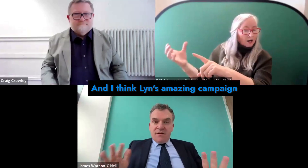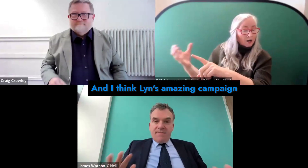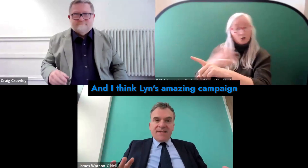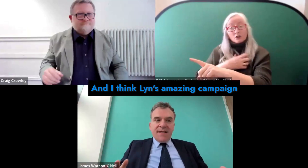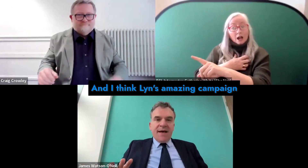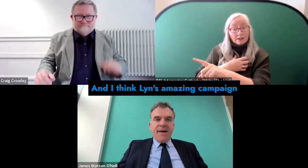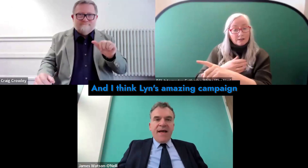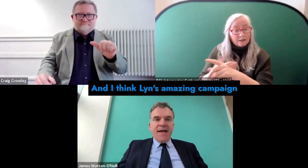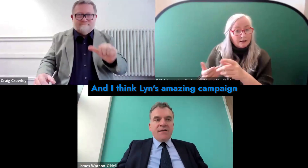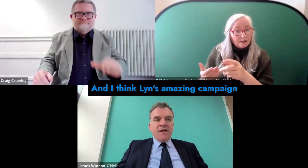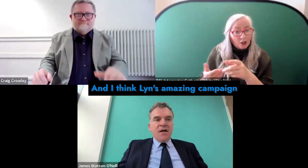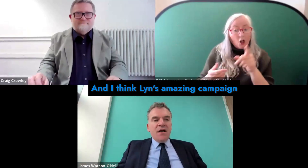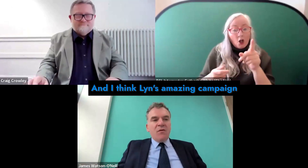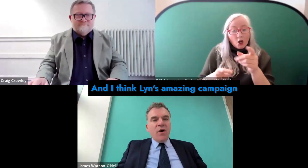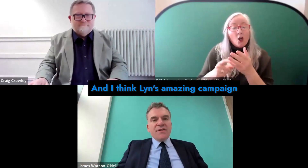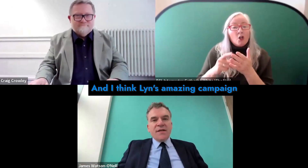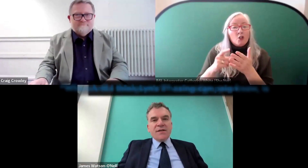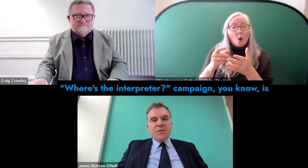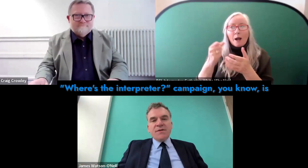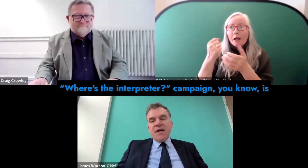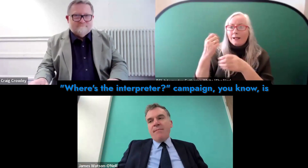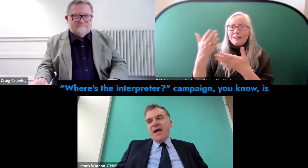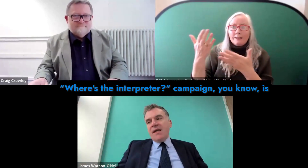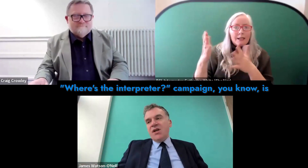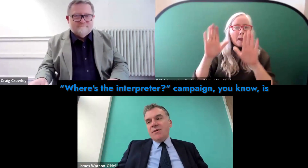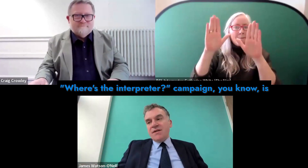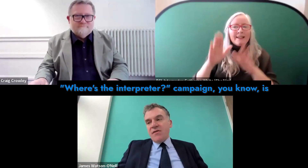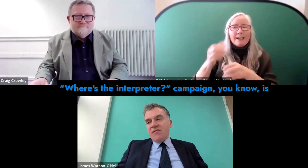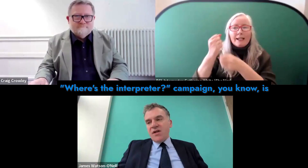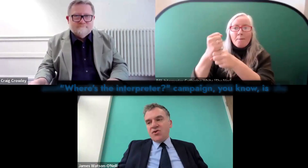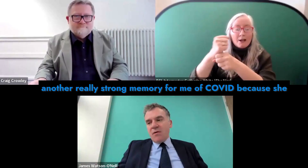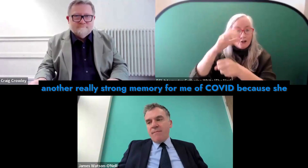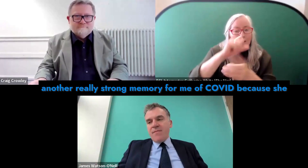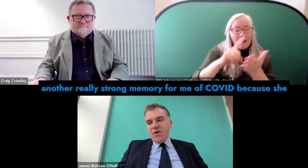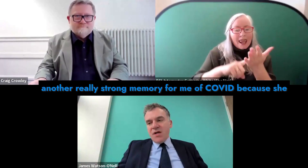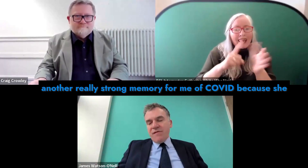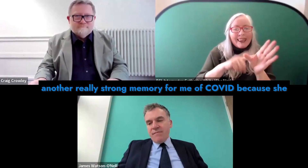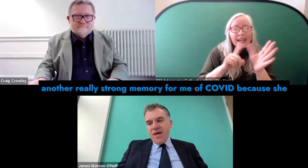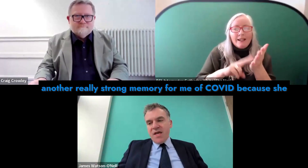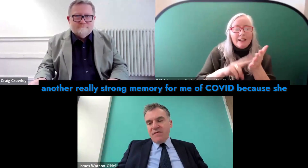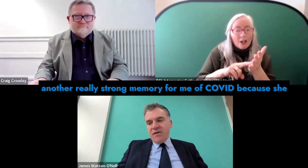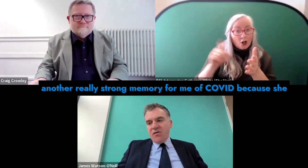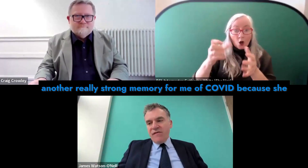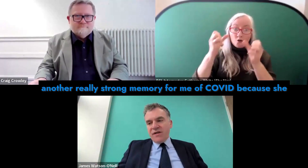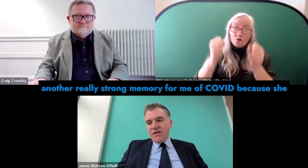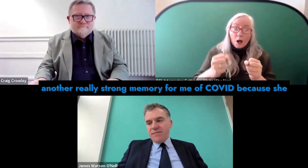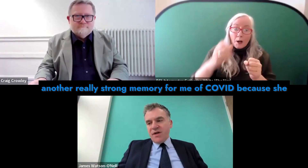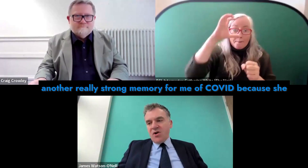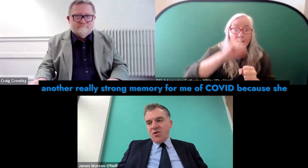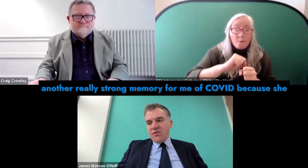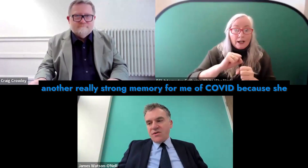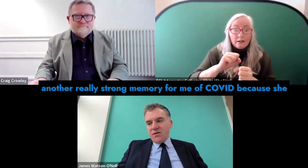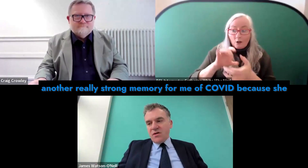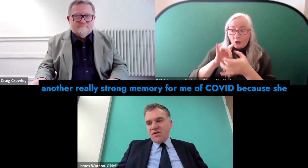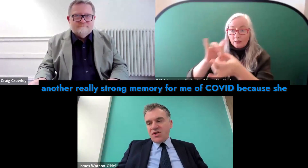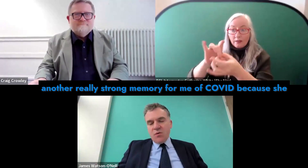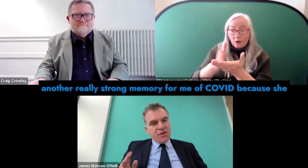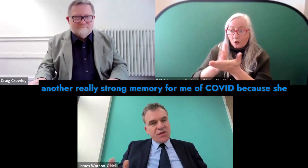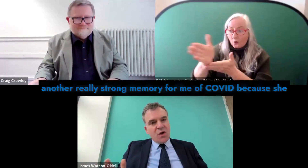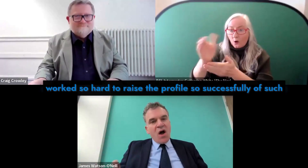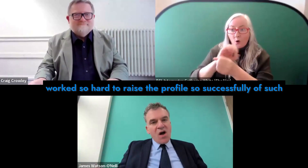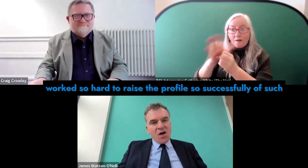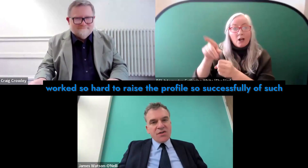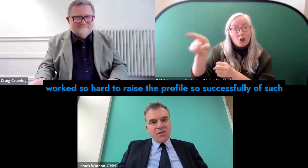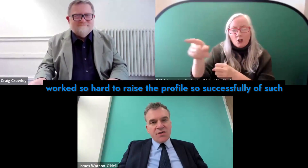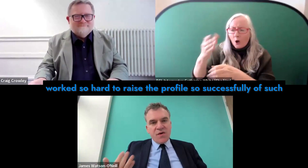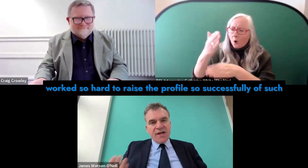I think Lynn's amazing campaign, whereas the interpreter campaign, is another really strong memory for me of COVID, because